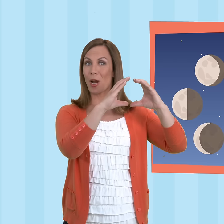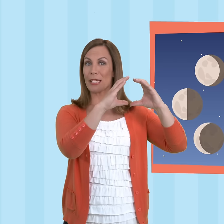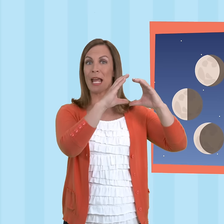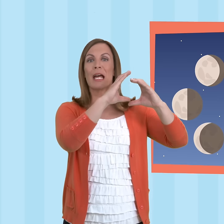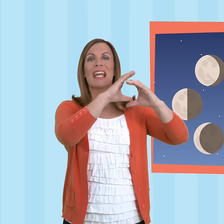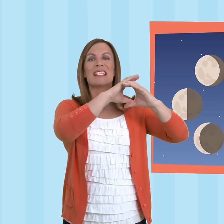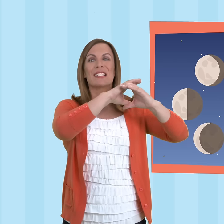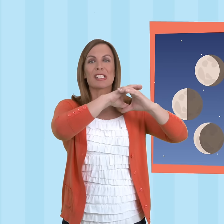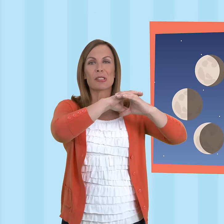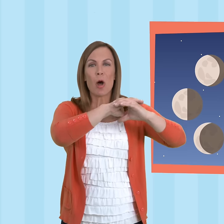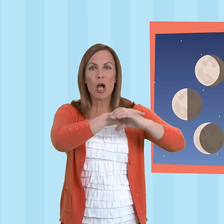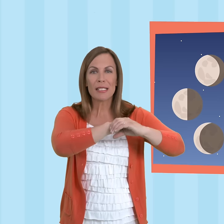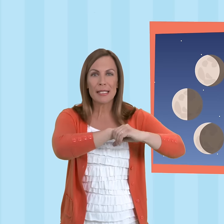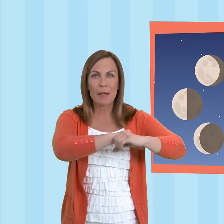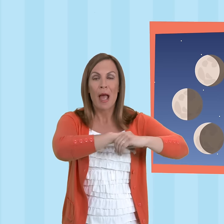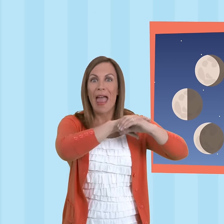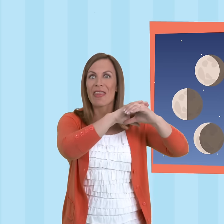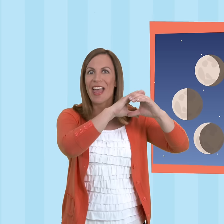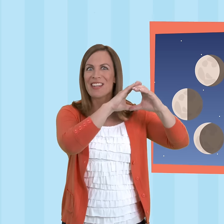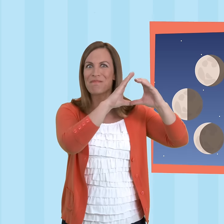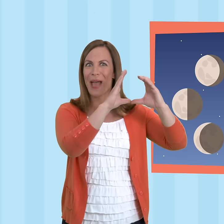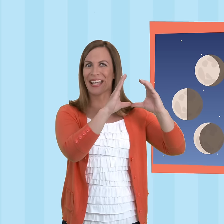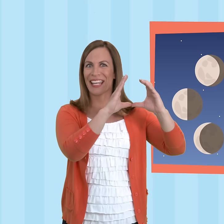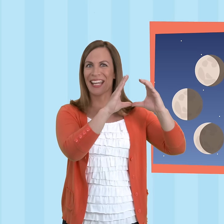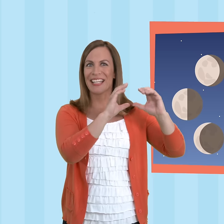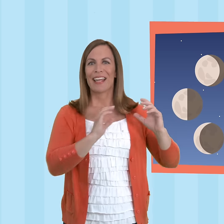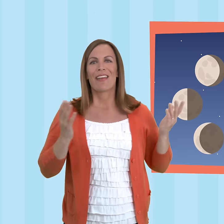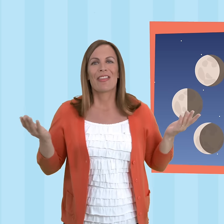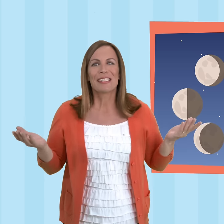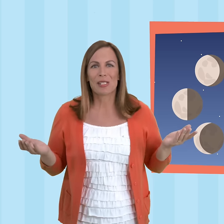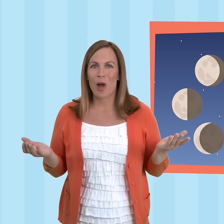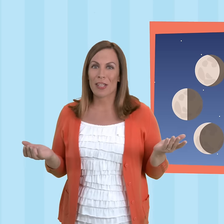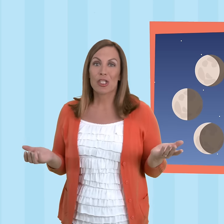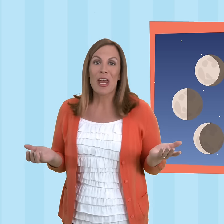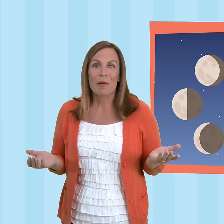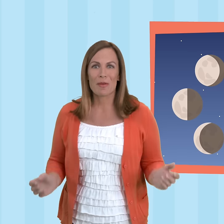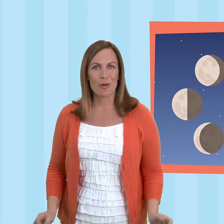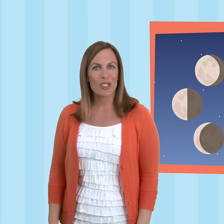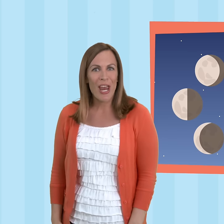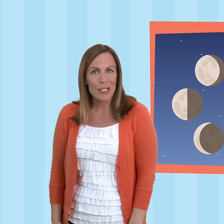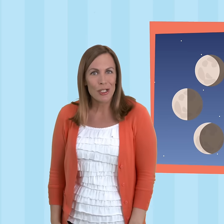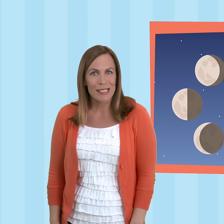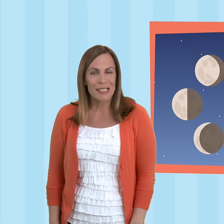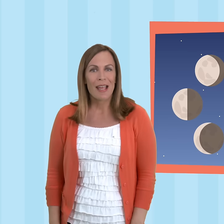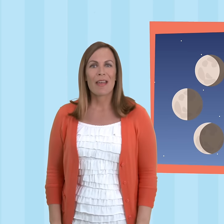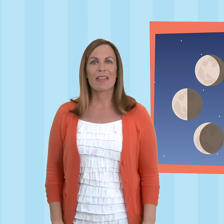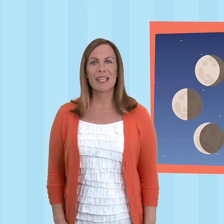bright to small and dim, and then back again. This is why the shape of the moon changes. These